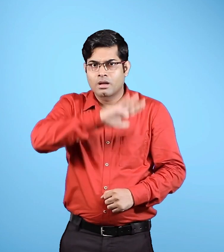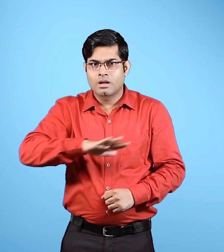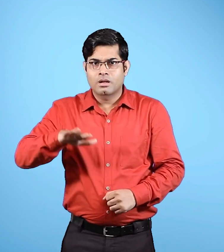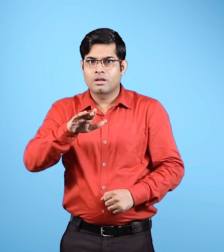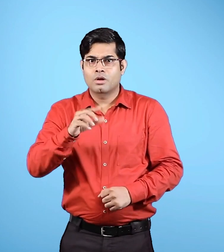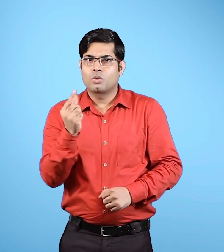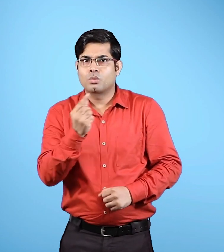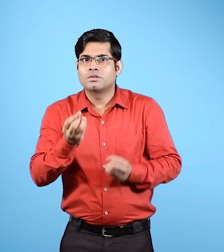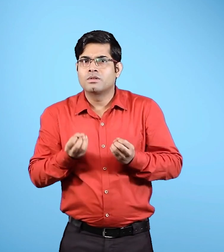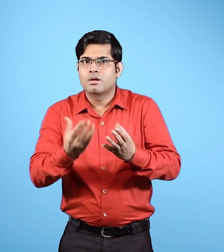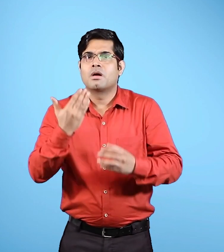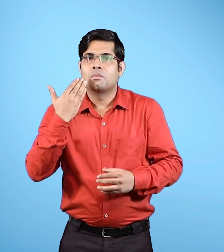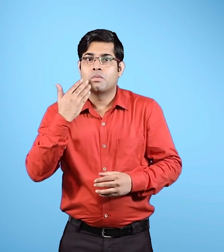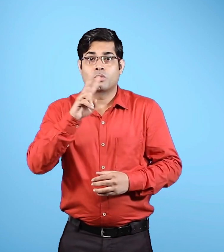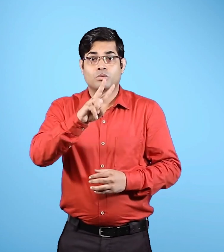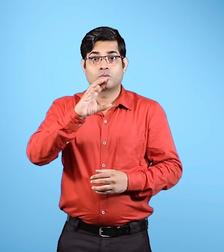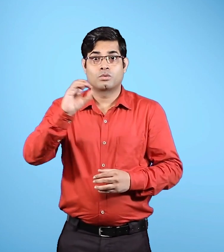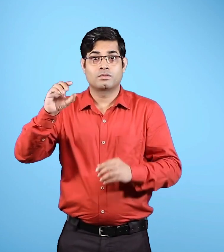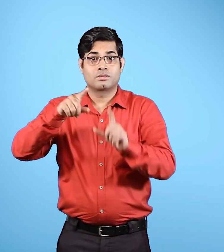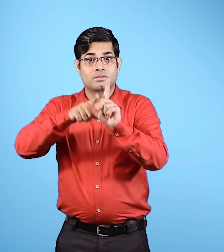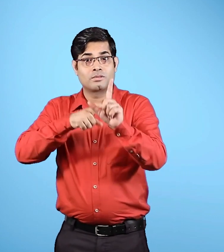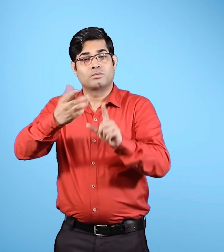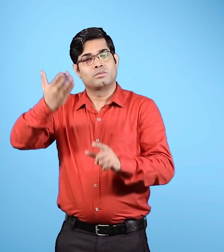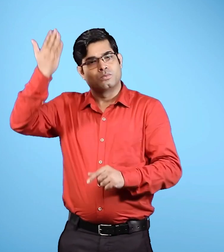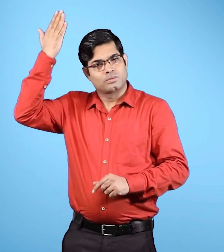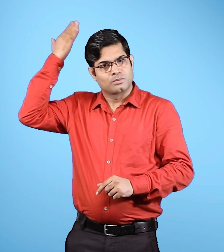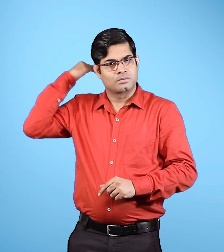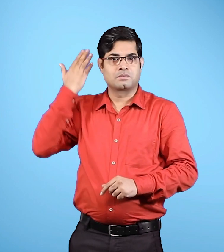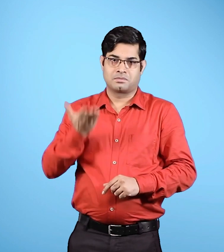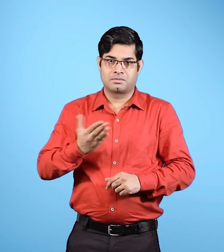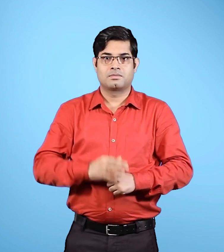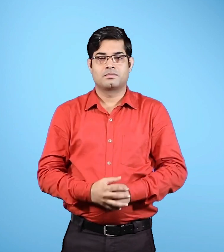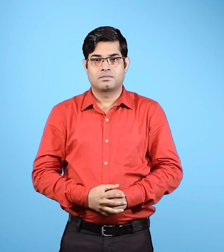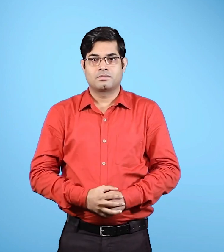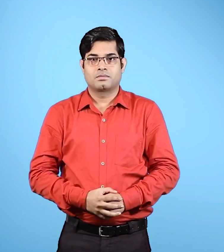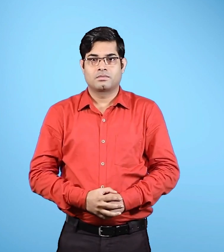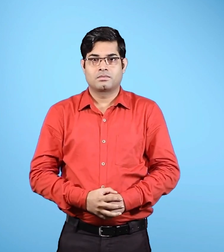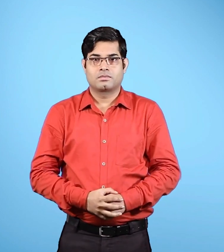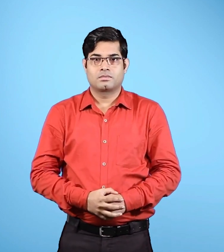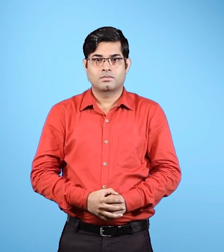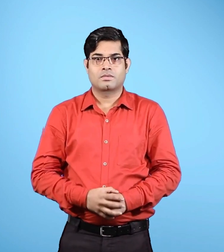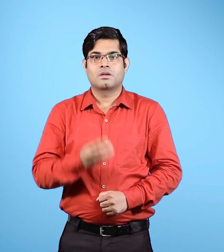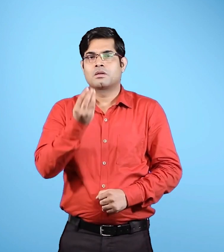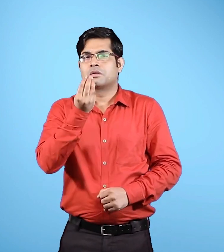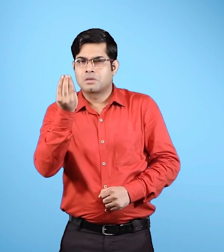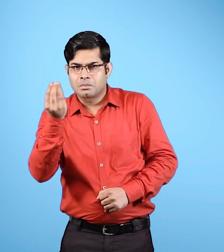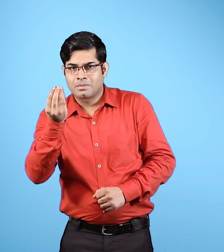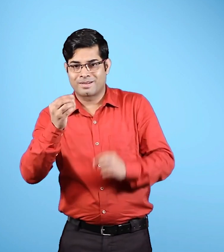began using this form of dating from about 200 years ago. And sometimes